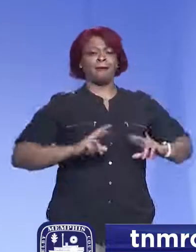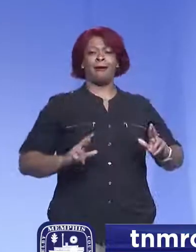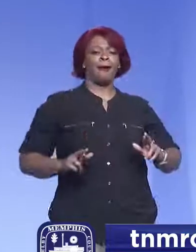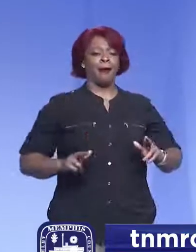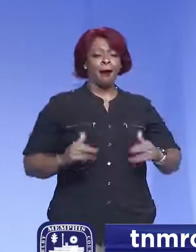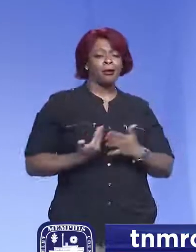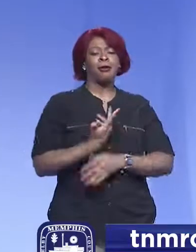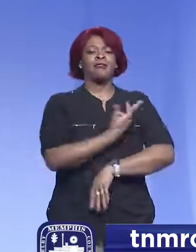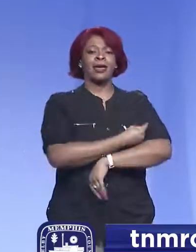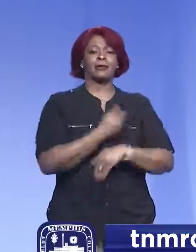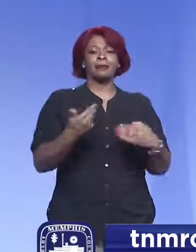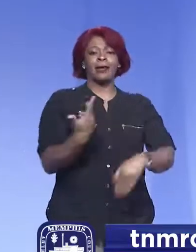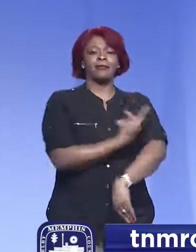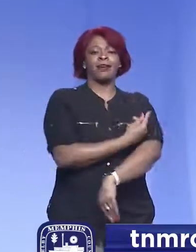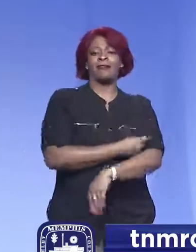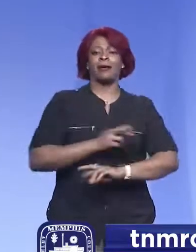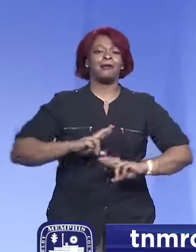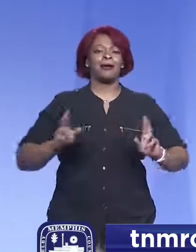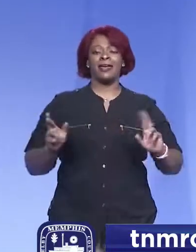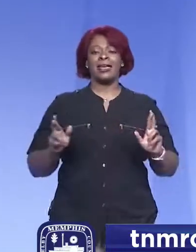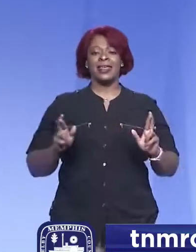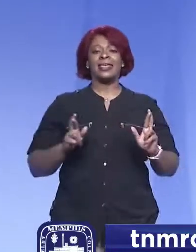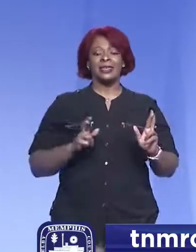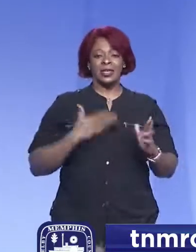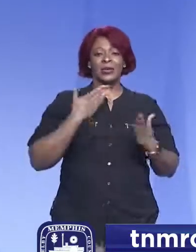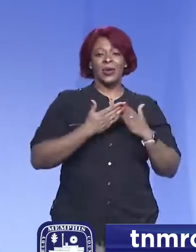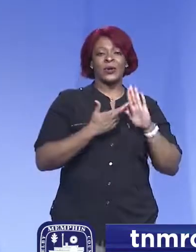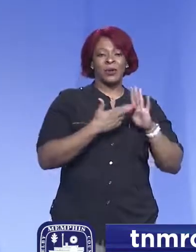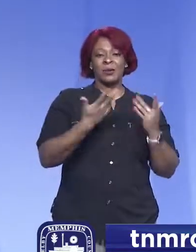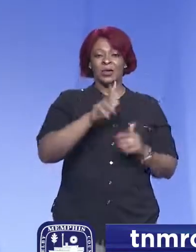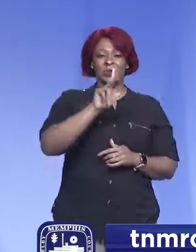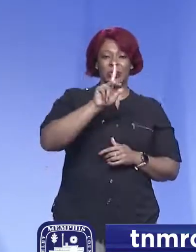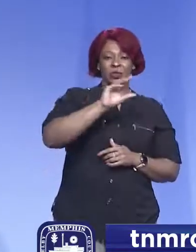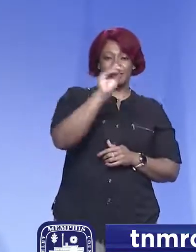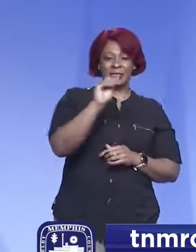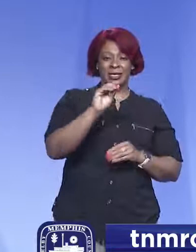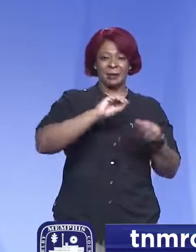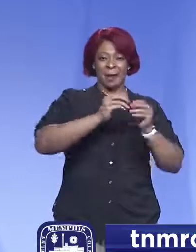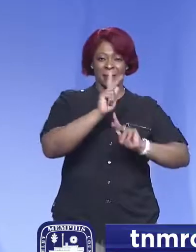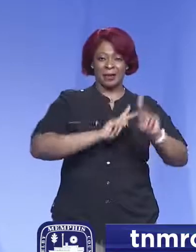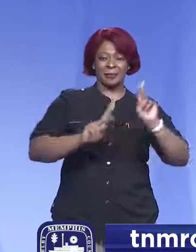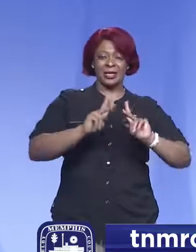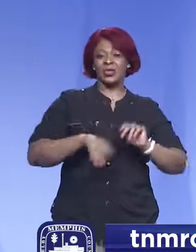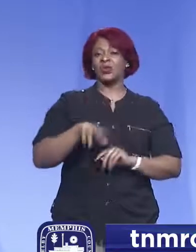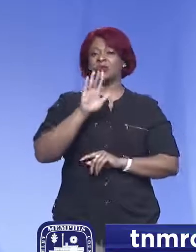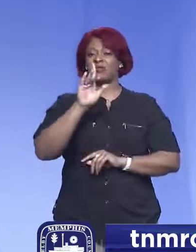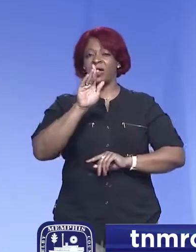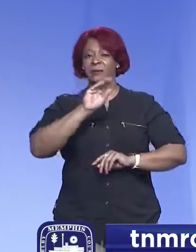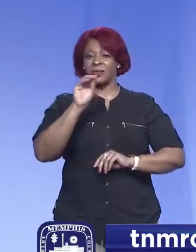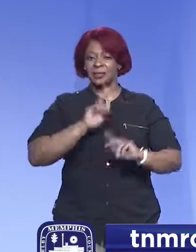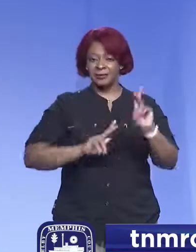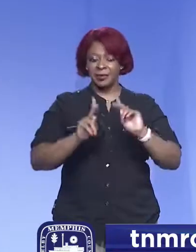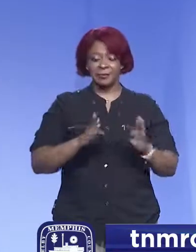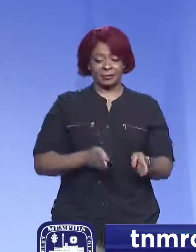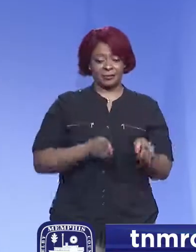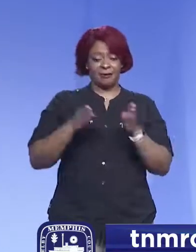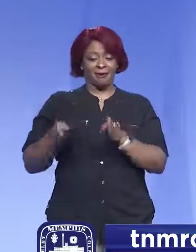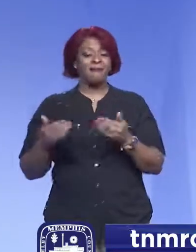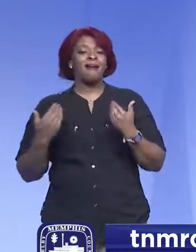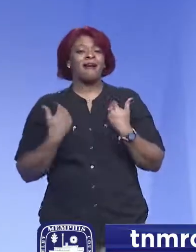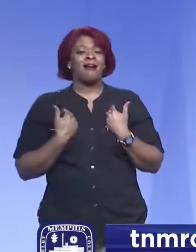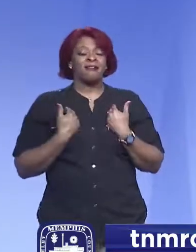new vaccine or what have you. That may represent 23% of the population, 25. Then you